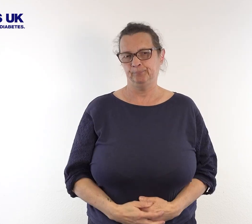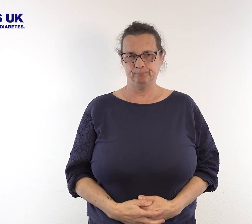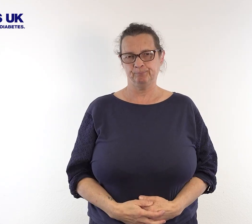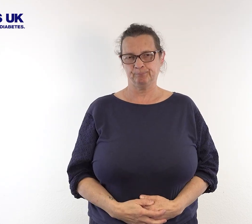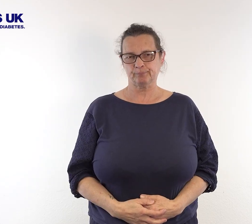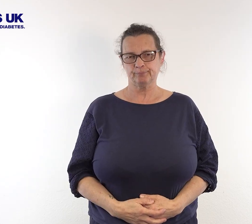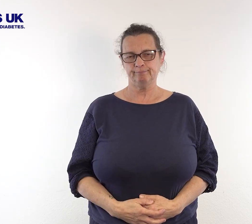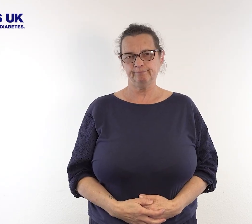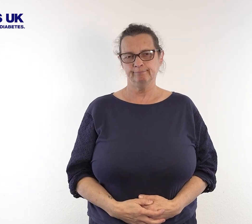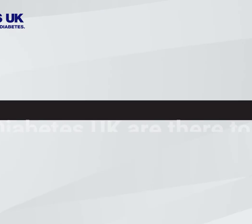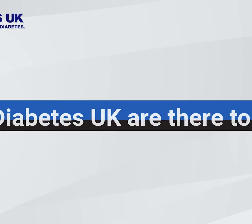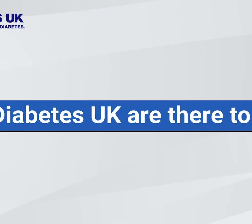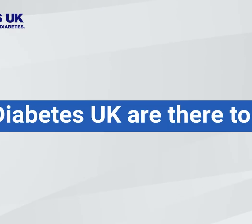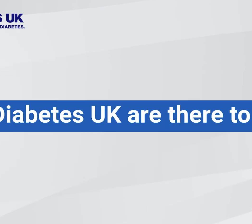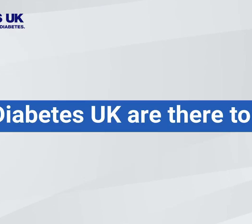sure you have all the information you need.